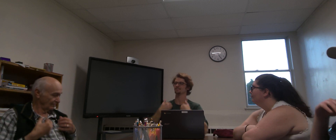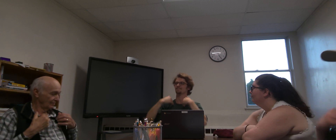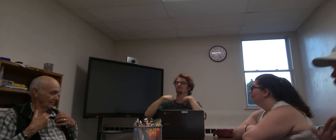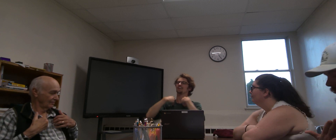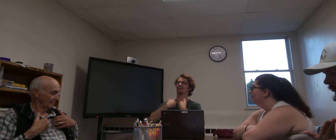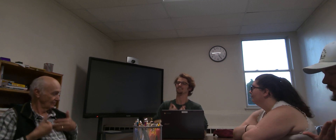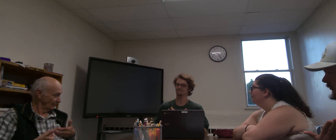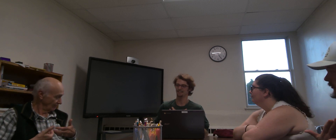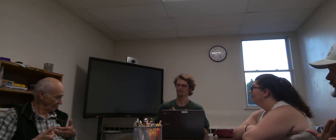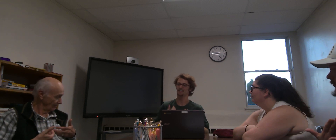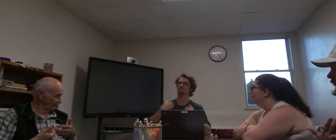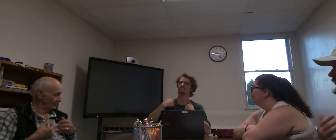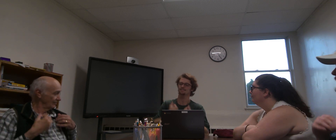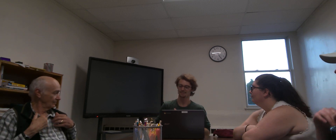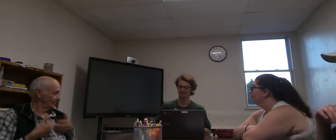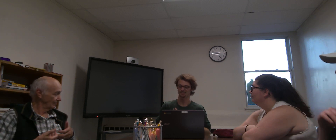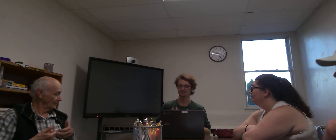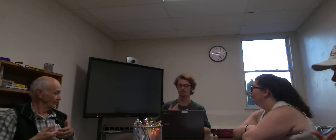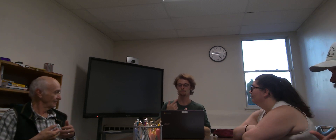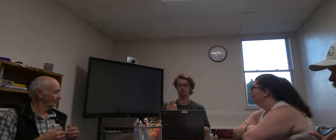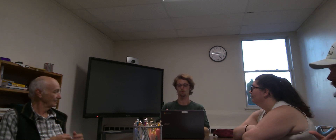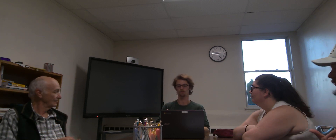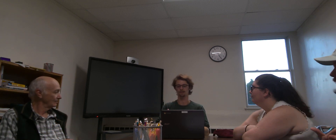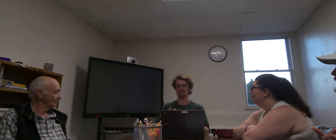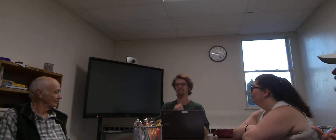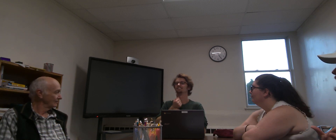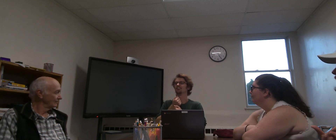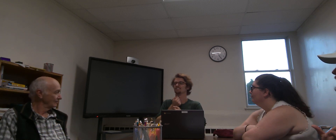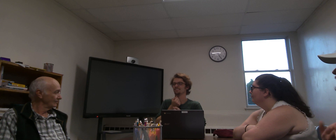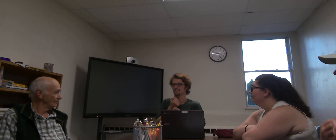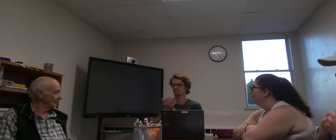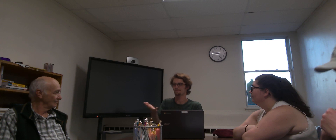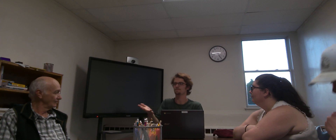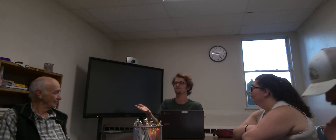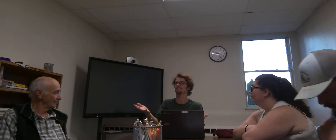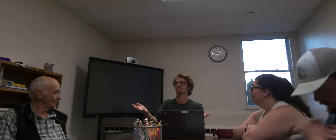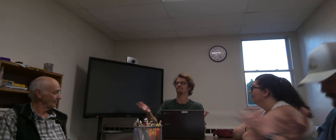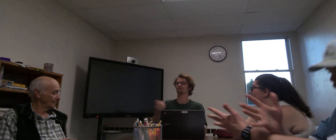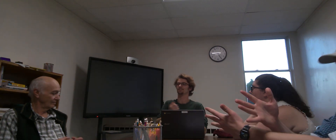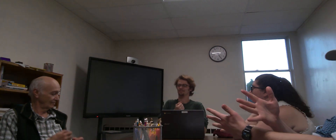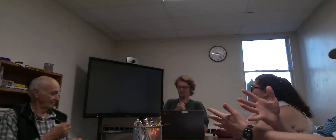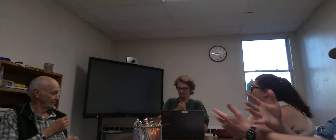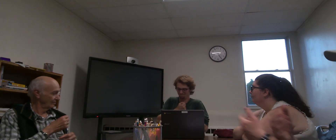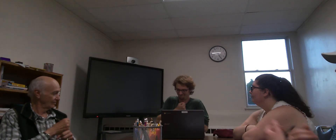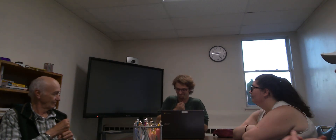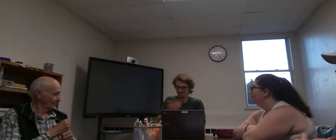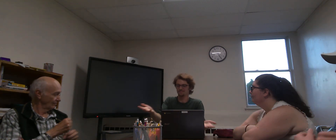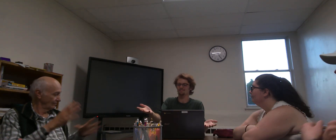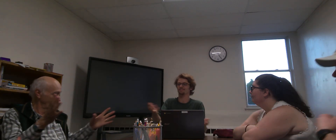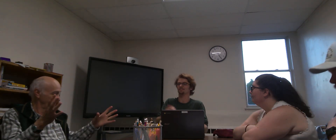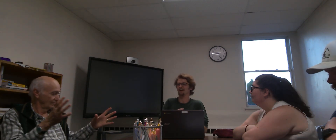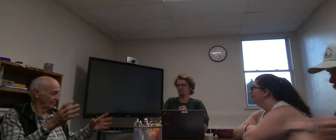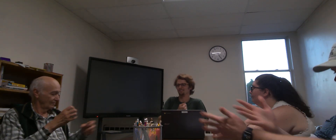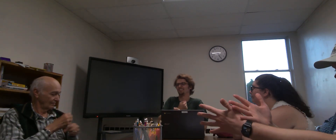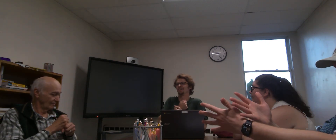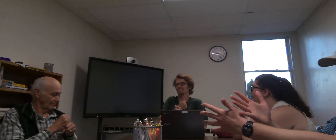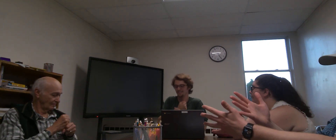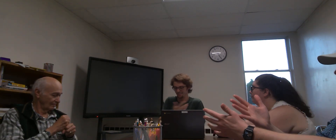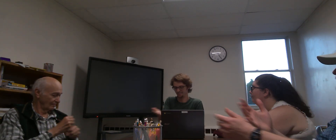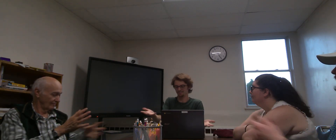the hands down, yeah. Tired or exhausted. That's when you just sort of trying to hold it in and it